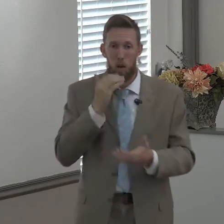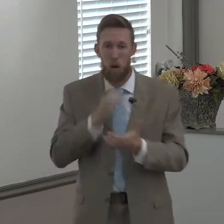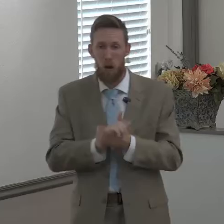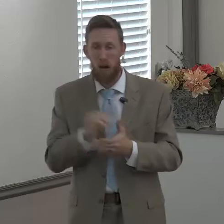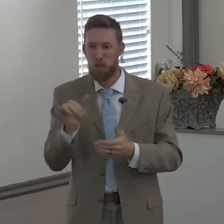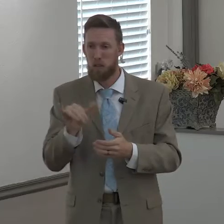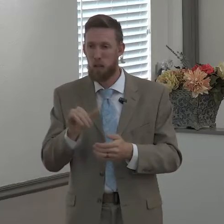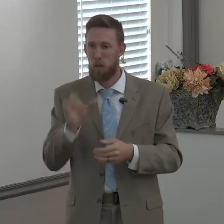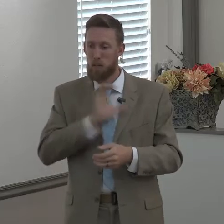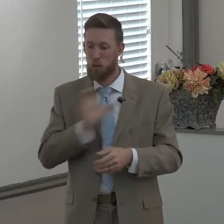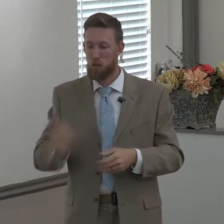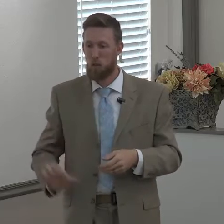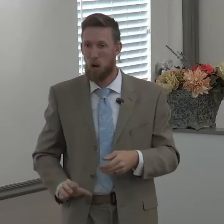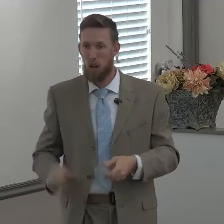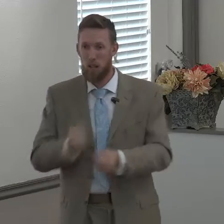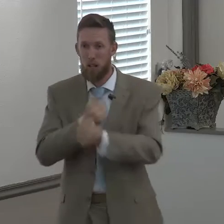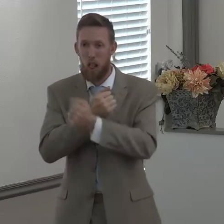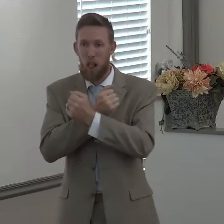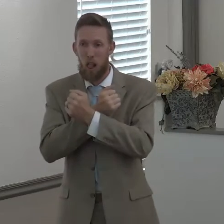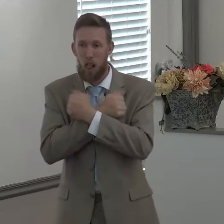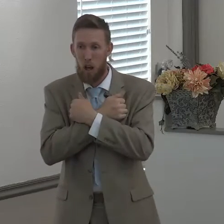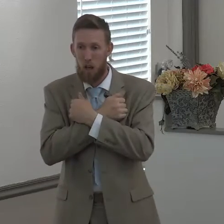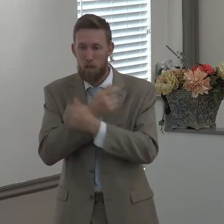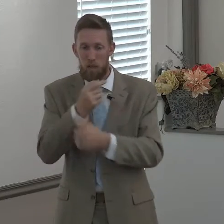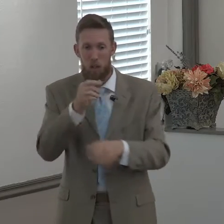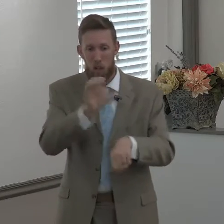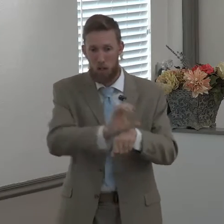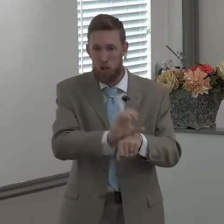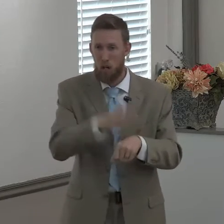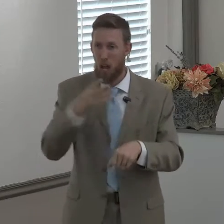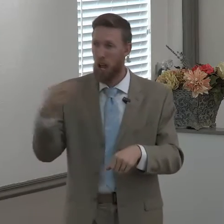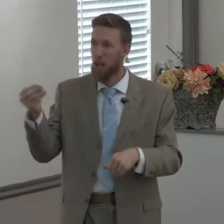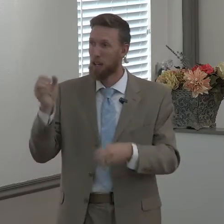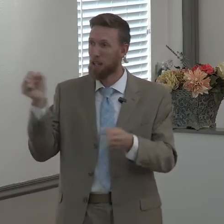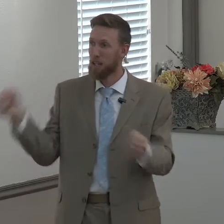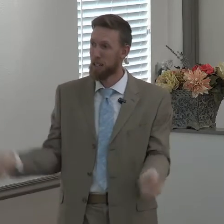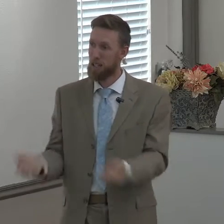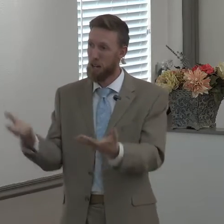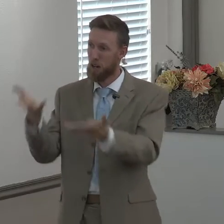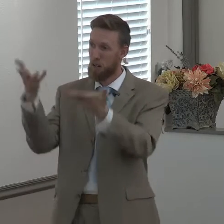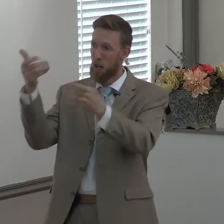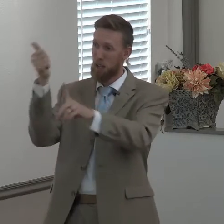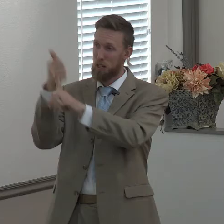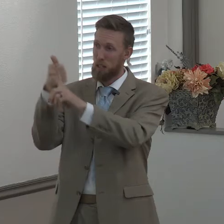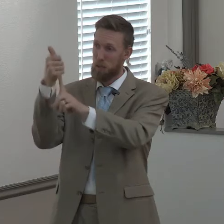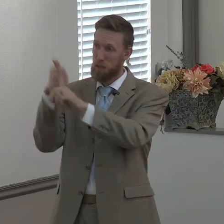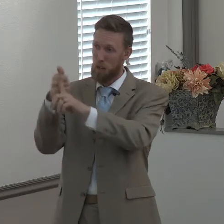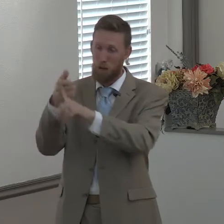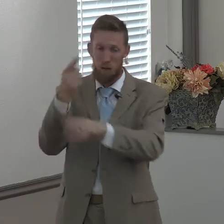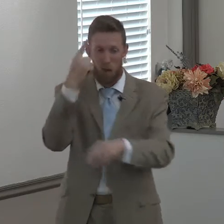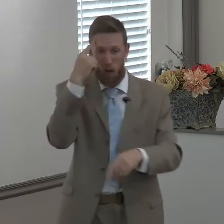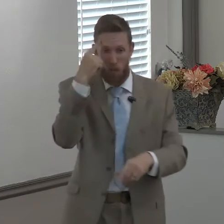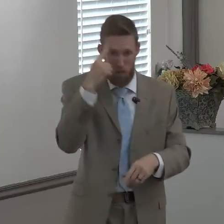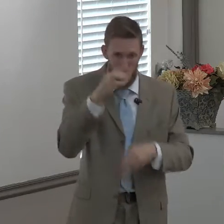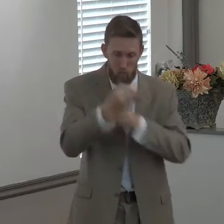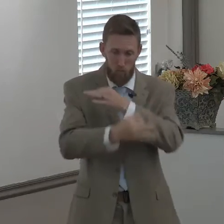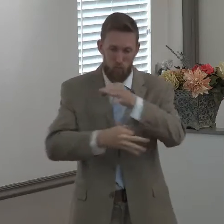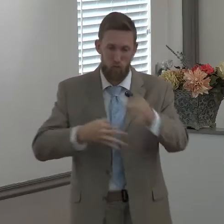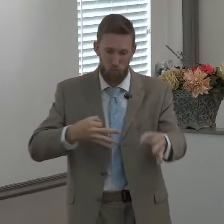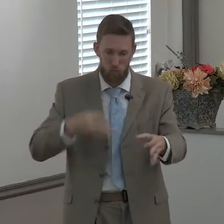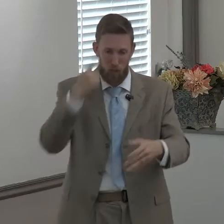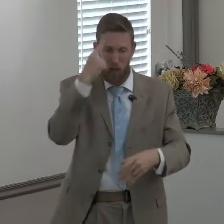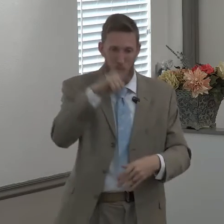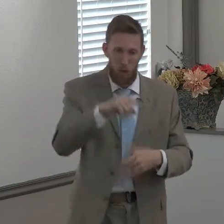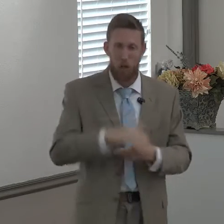Ephesians 5:25, the Holy Spirit just gave that to me right now. Husbands, love your wives as Christ loved